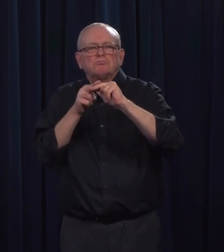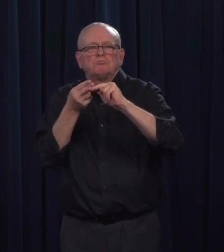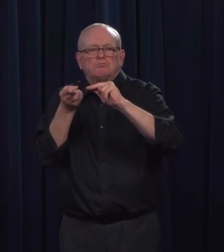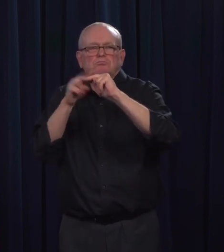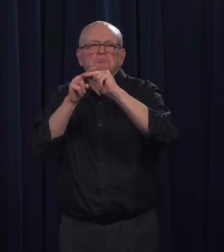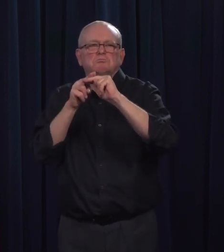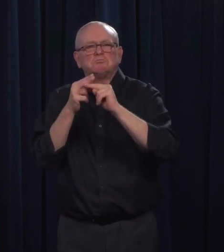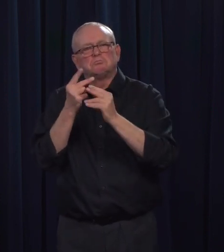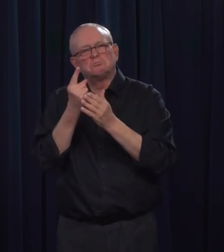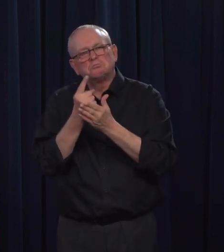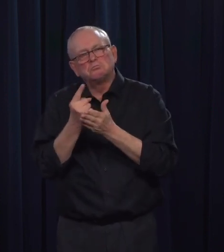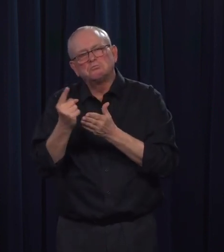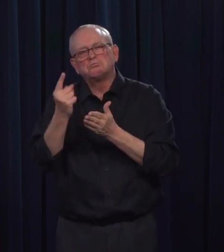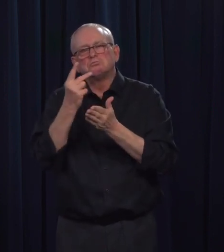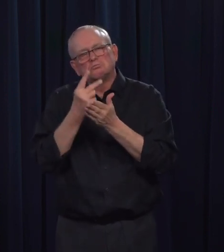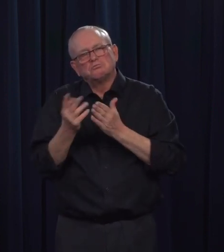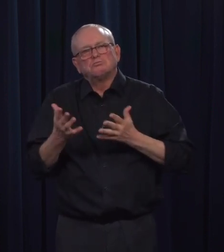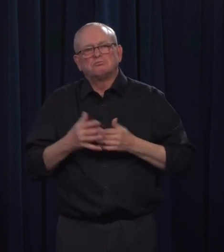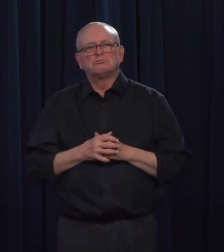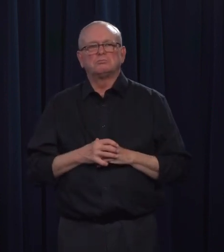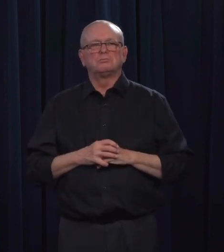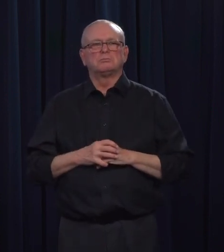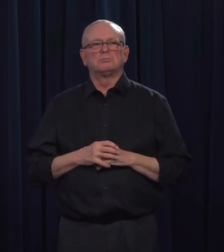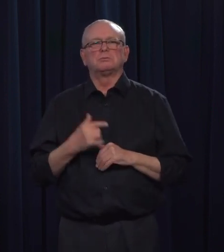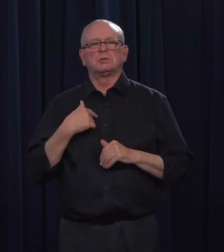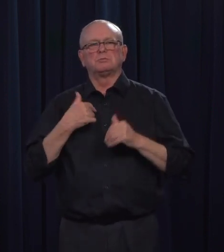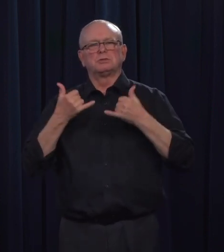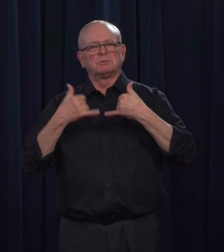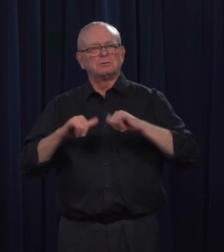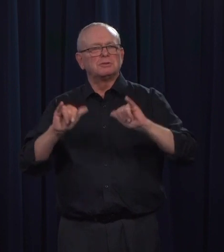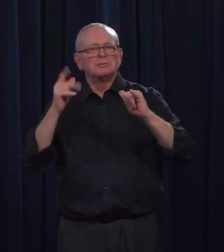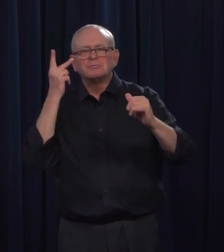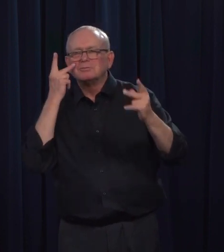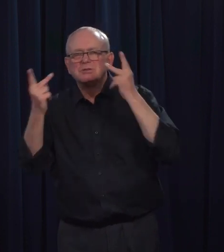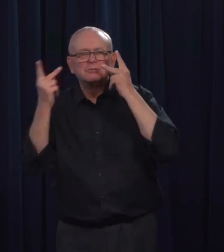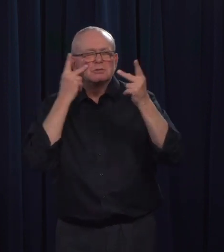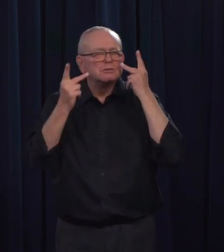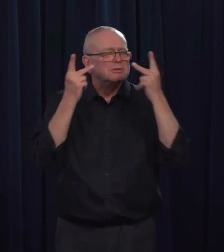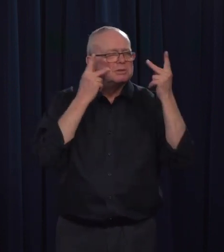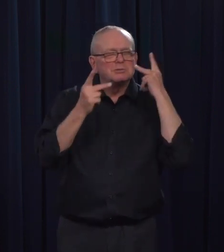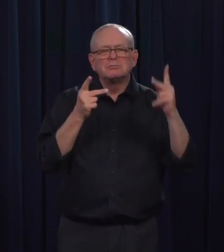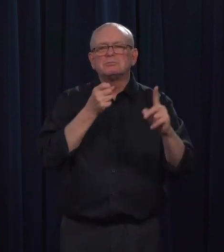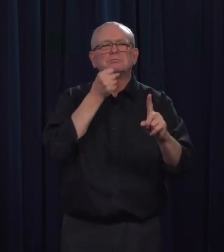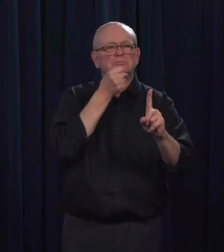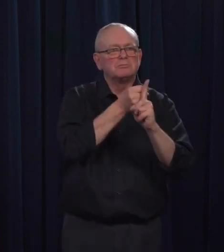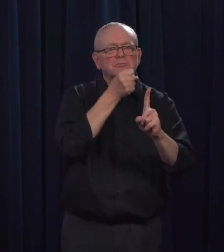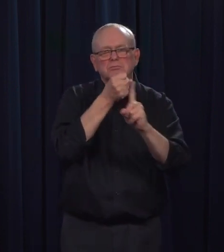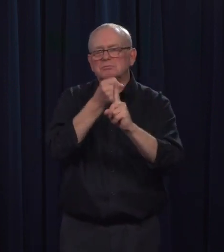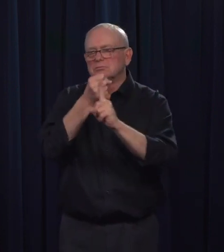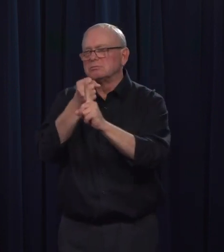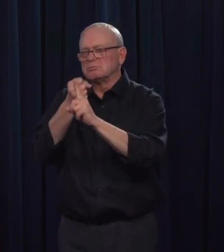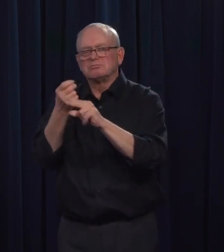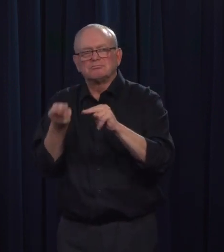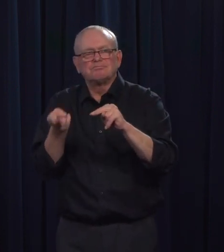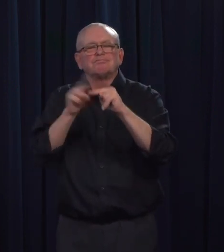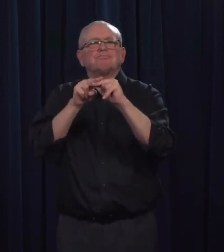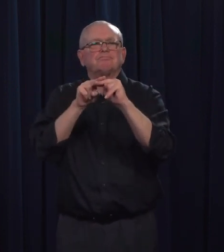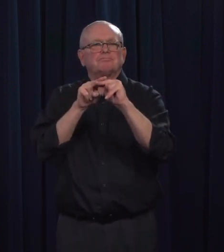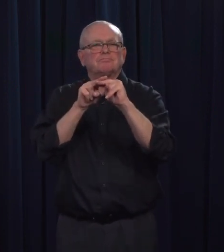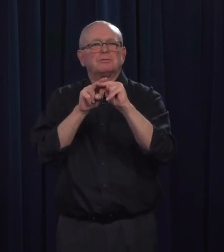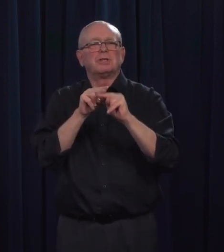every zone and in all age groups. We are all being impacted by this virus. 3 weeks ago, I